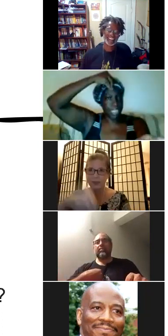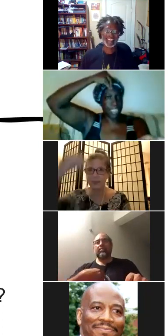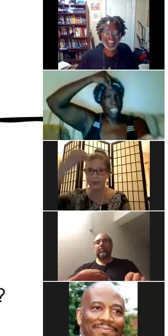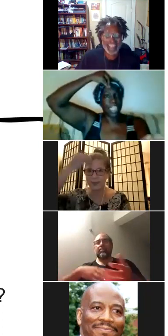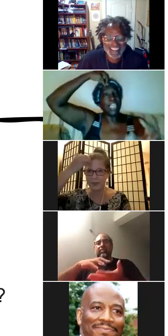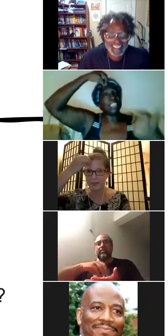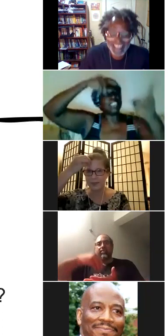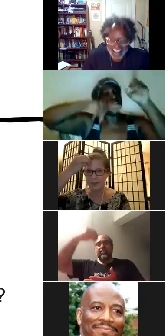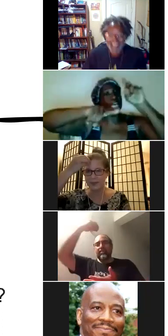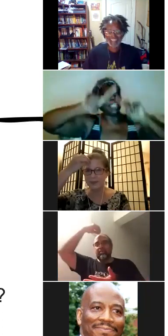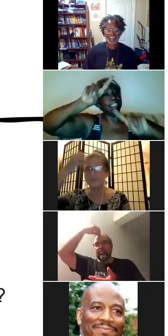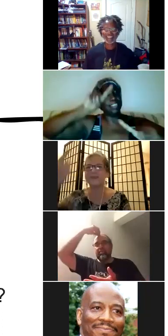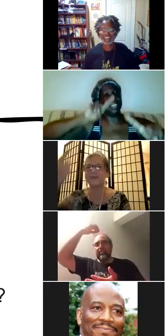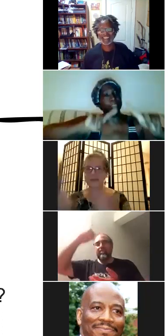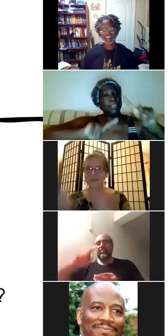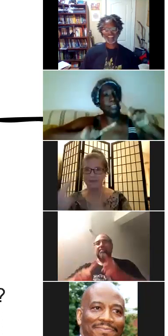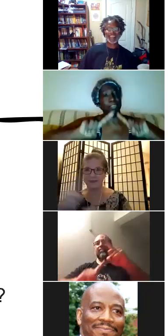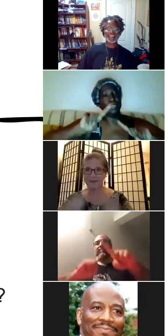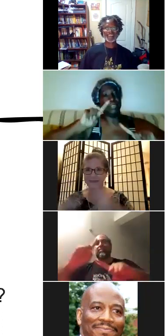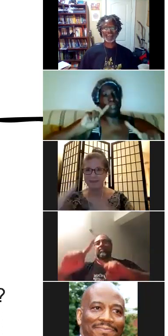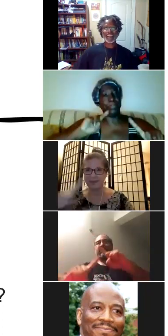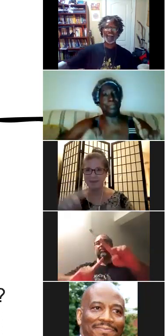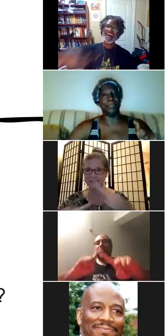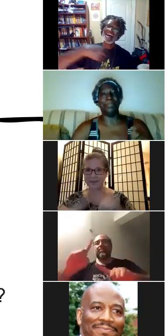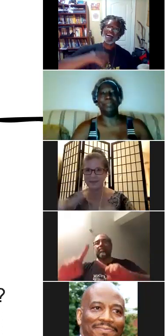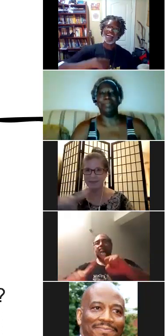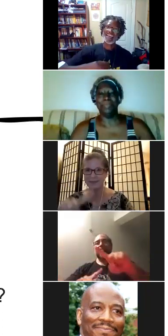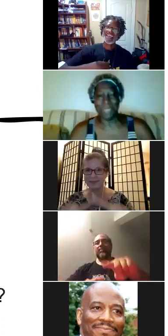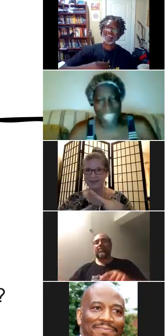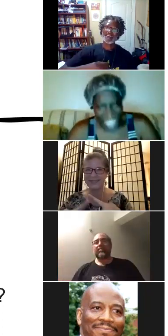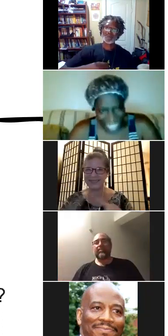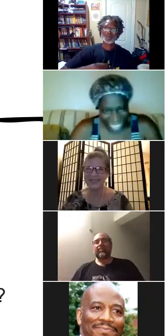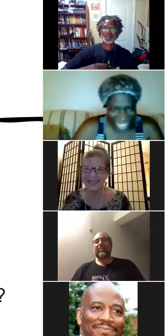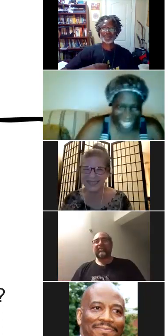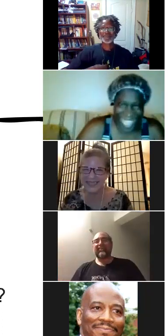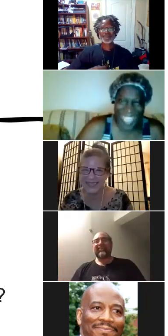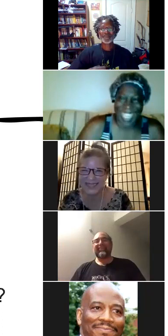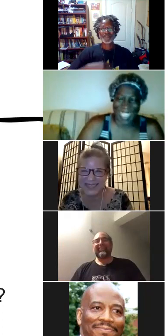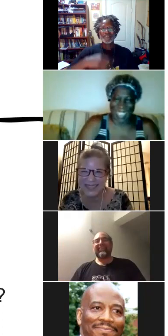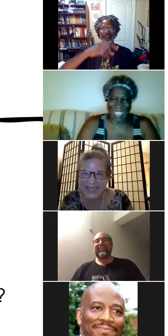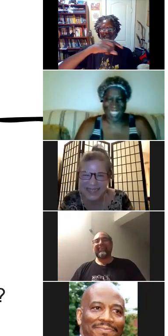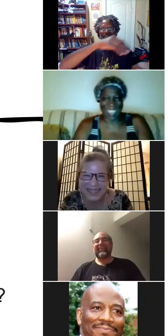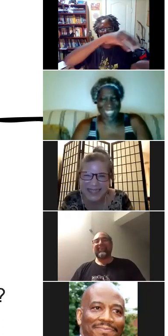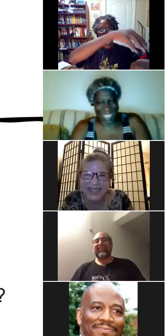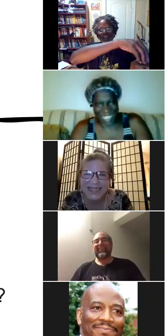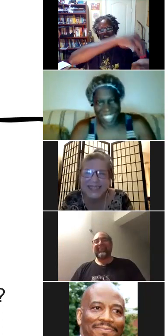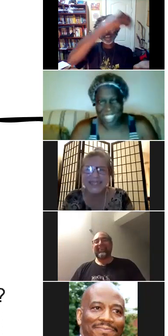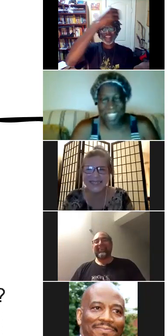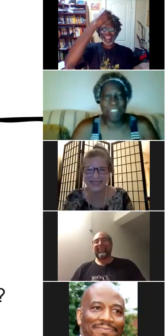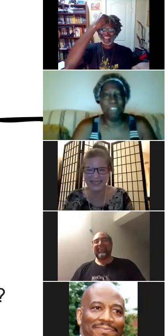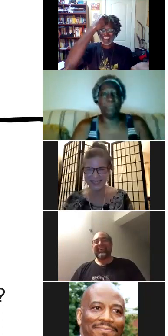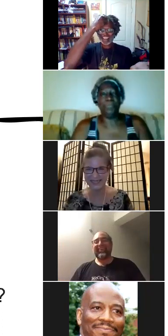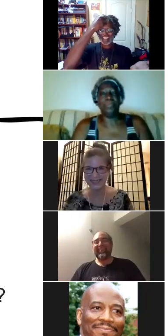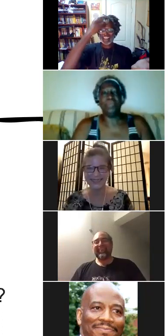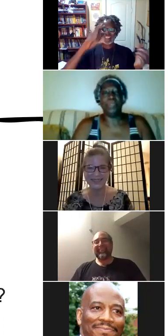learning sign. Okay, I'm gonna say that in the very beginning before we even try to go any further.